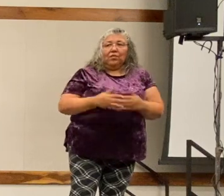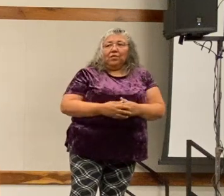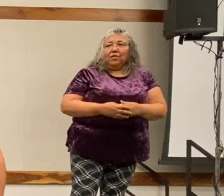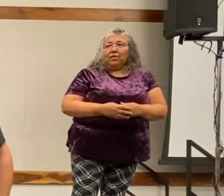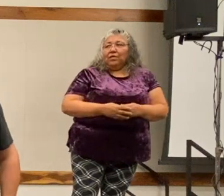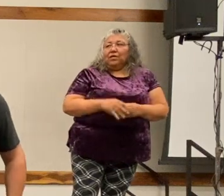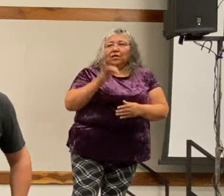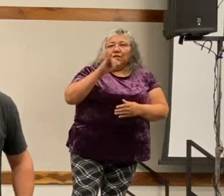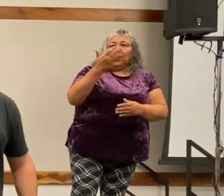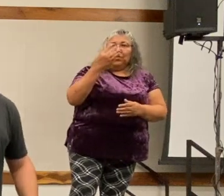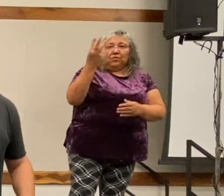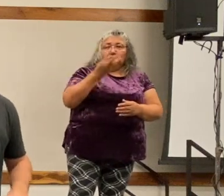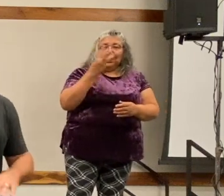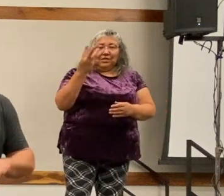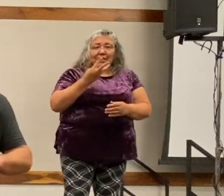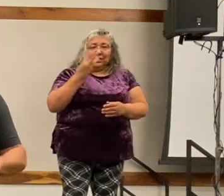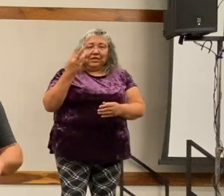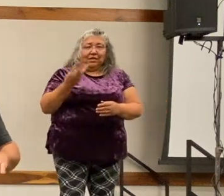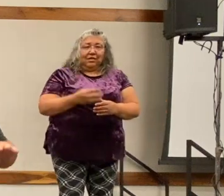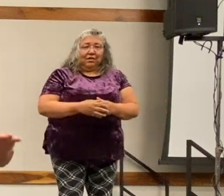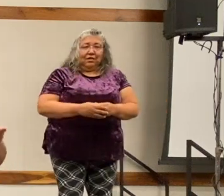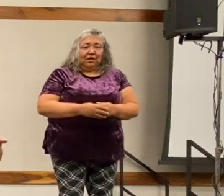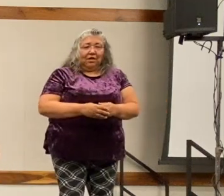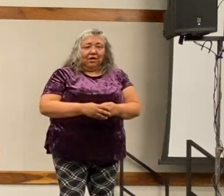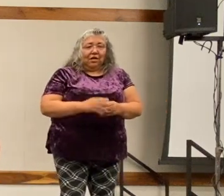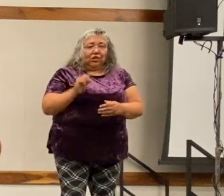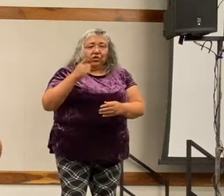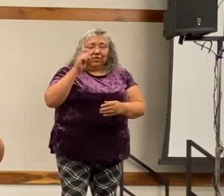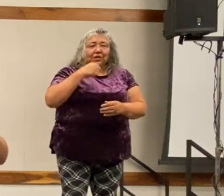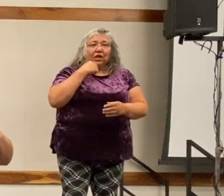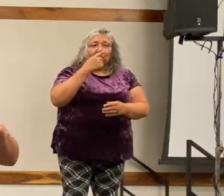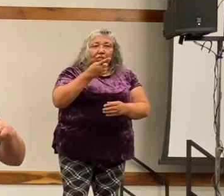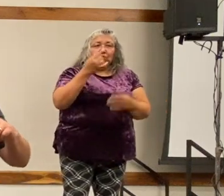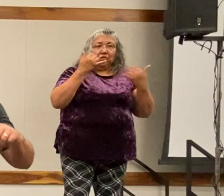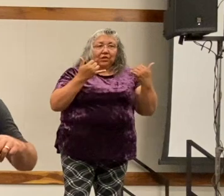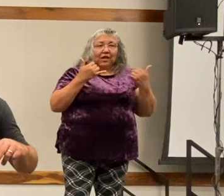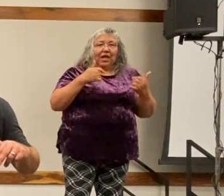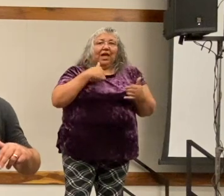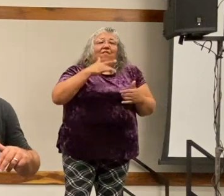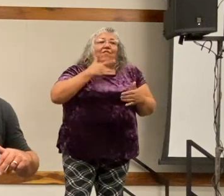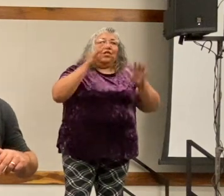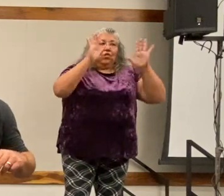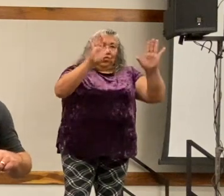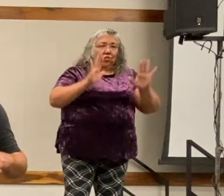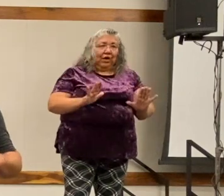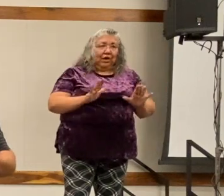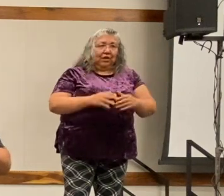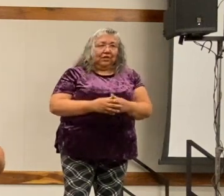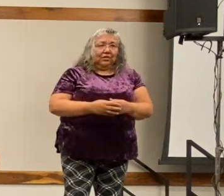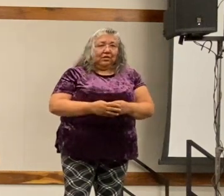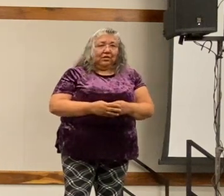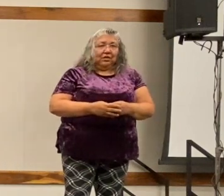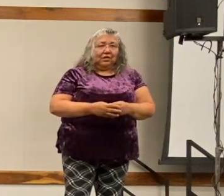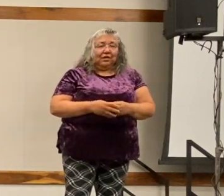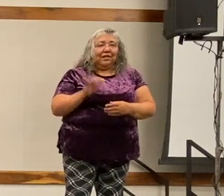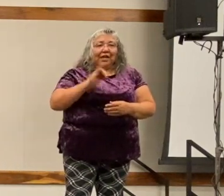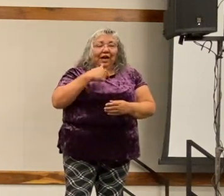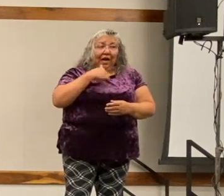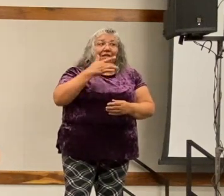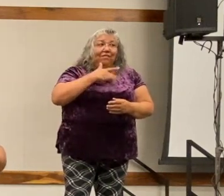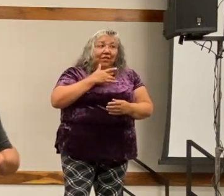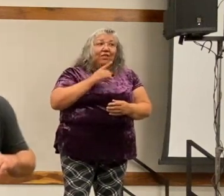And that was Wednesday. And I just gotta tell you, today I feel great. Like, I feel